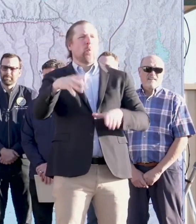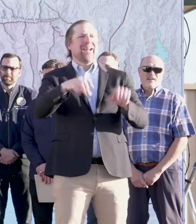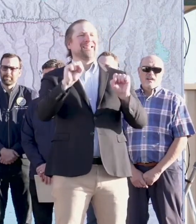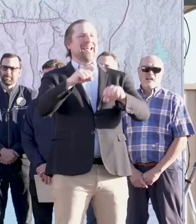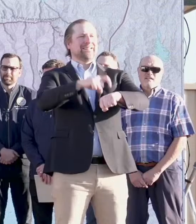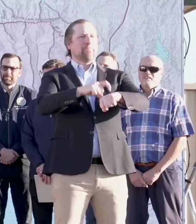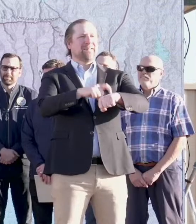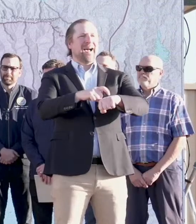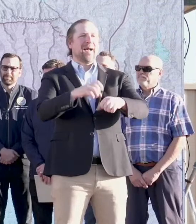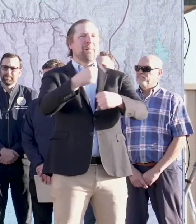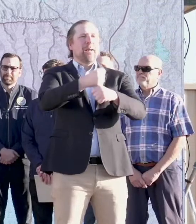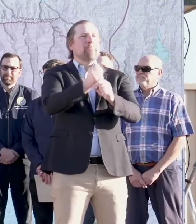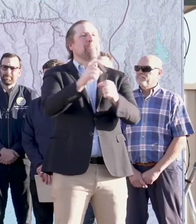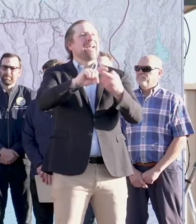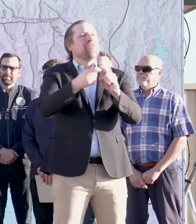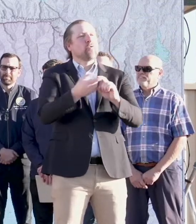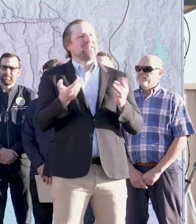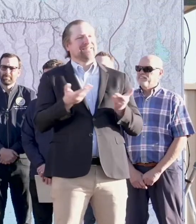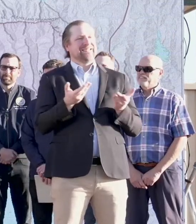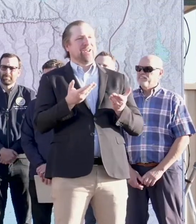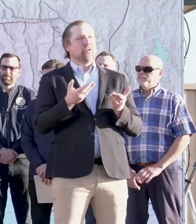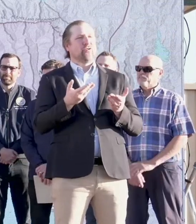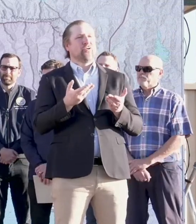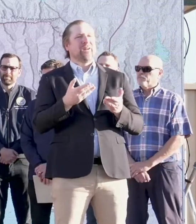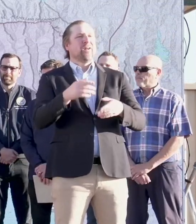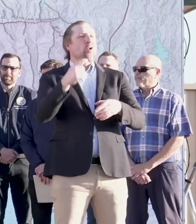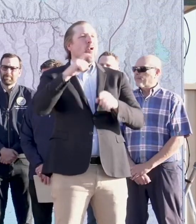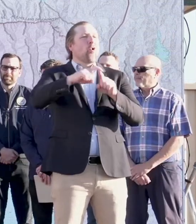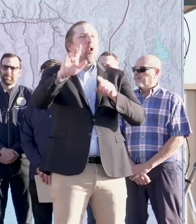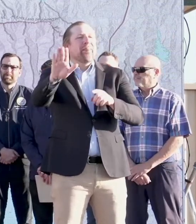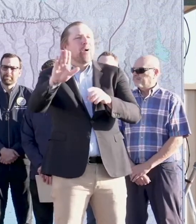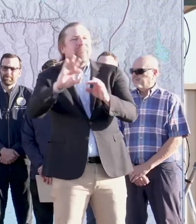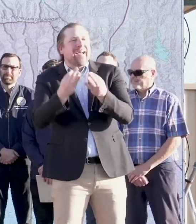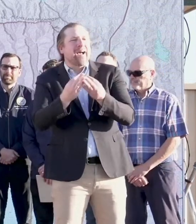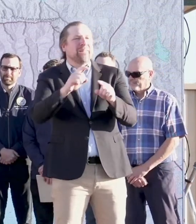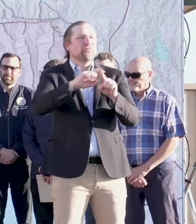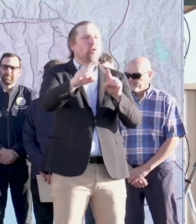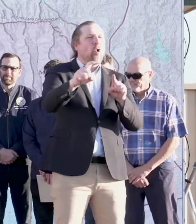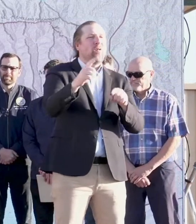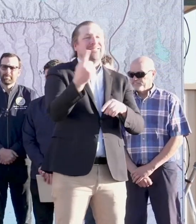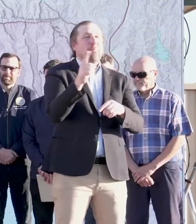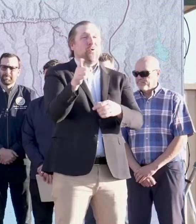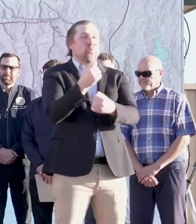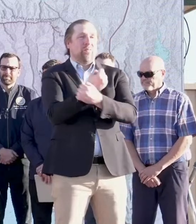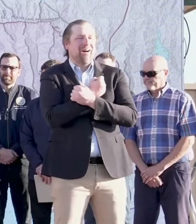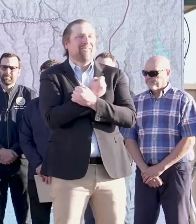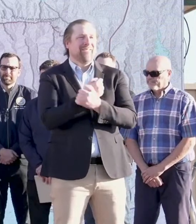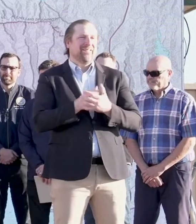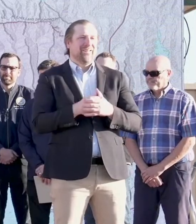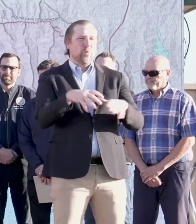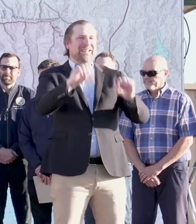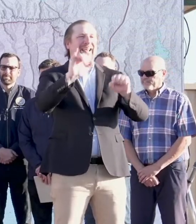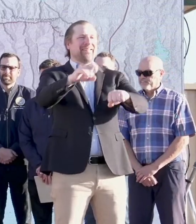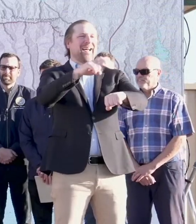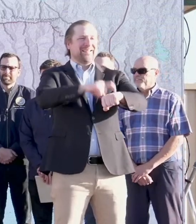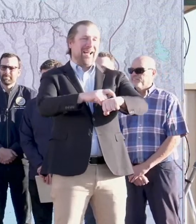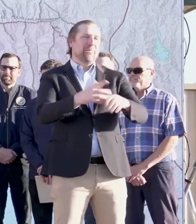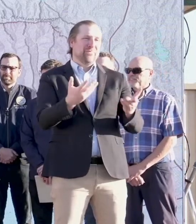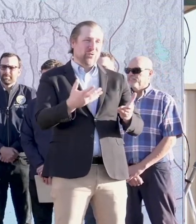time, make some friends that are here, and call their families, call their loved ones, tell them they love them. So in a